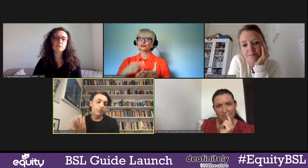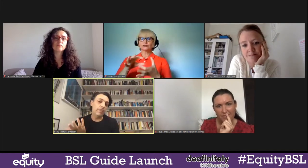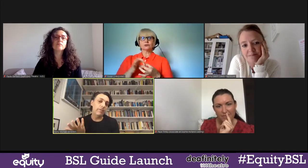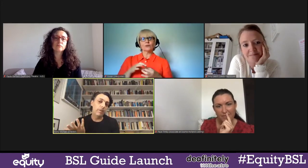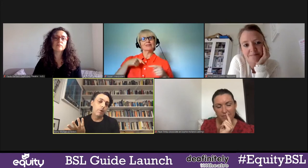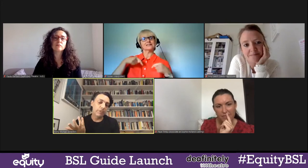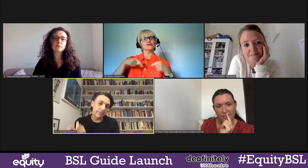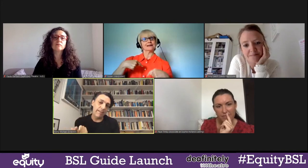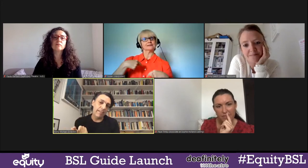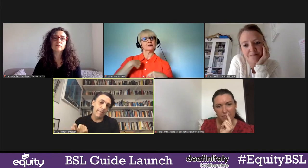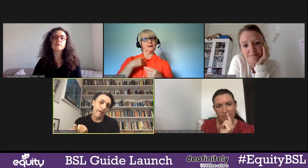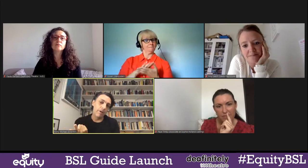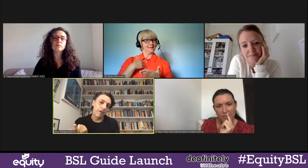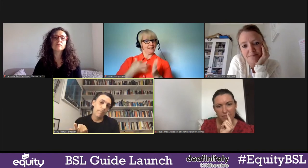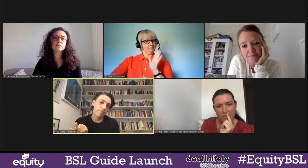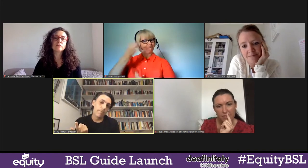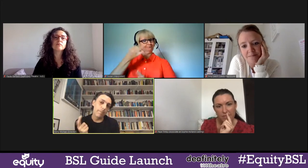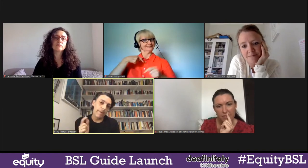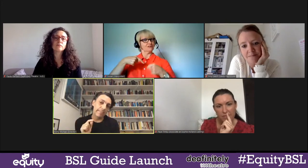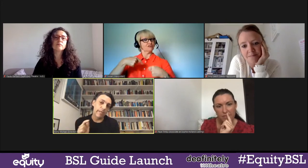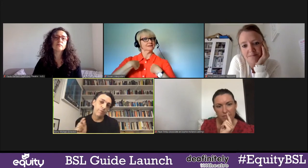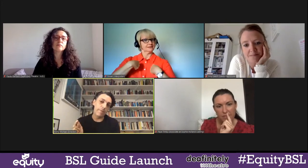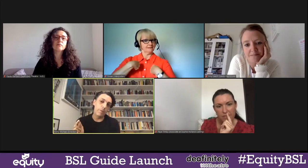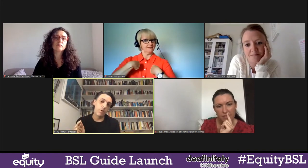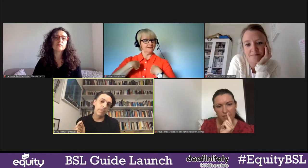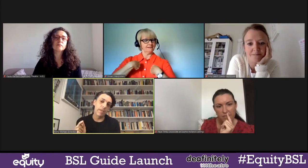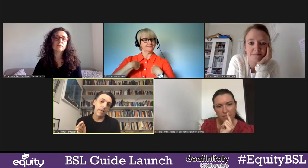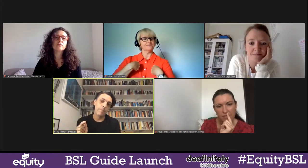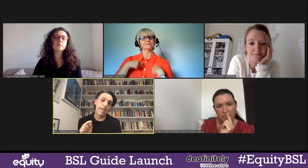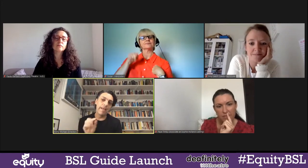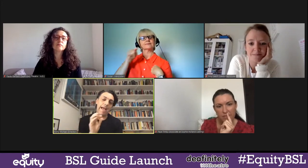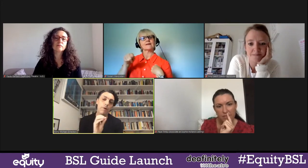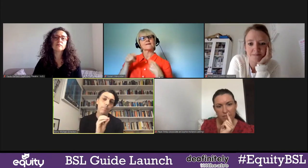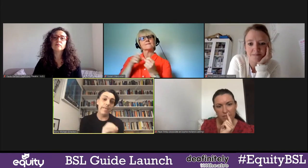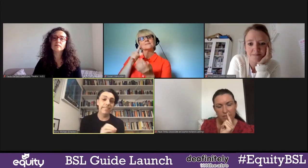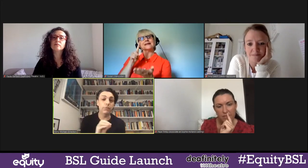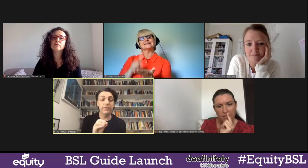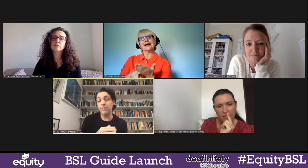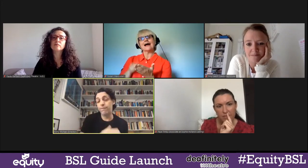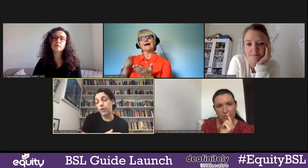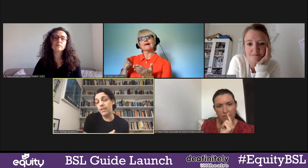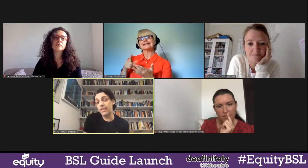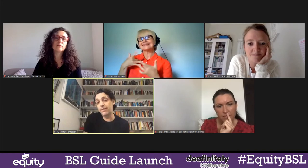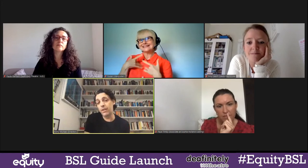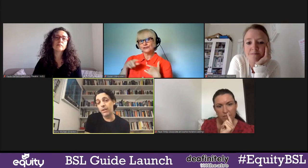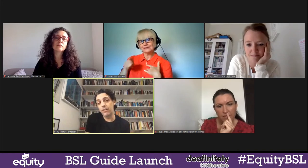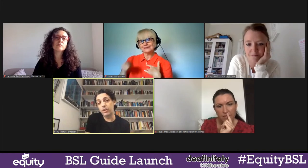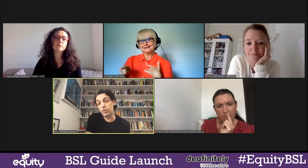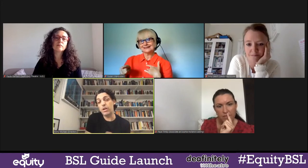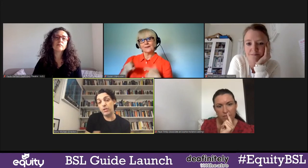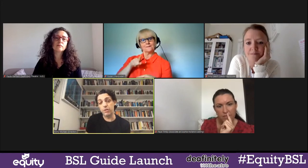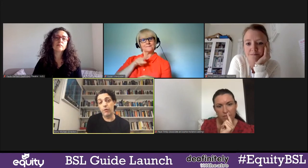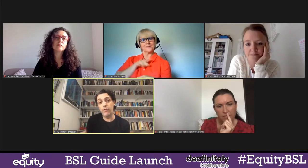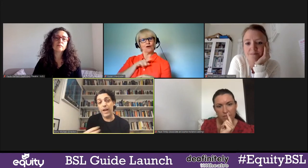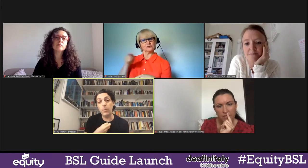The most exciting thing about the BSL for me was how BSL doesn't follow the structure of how we